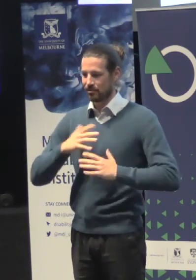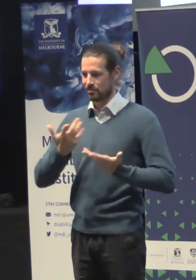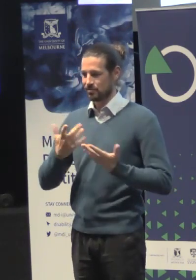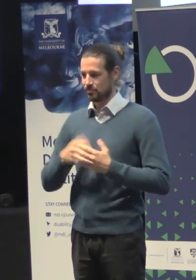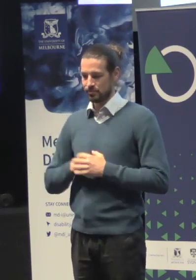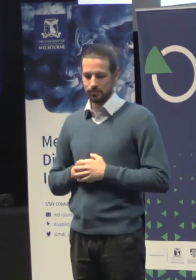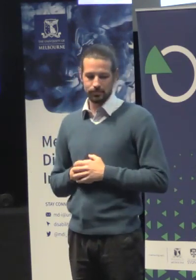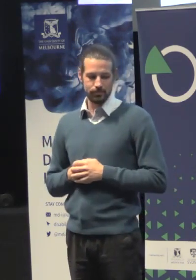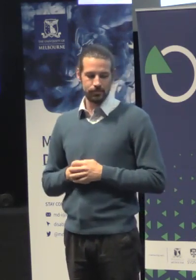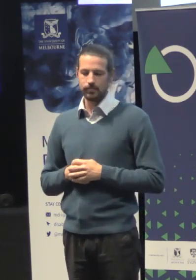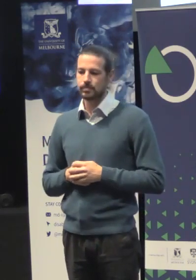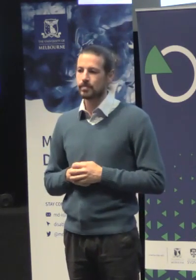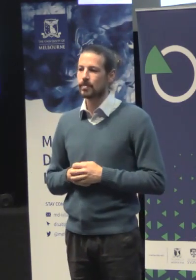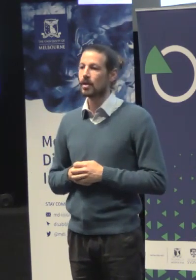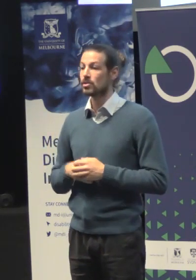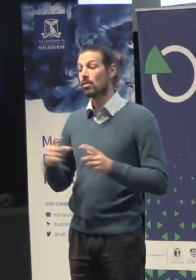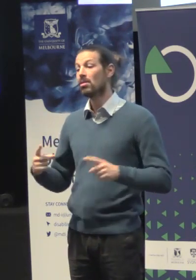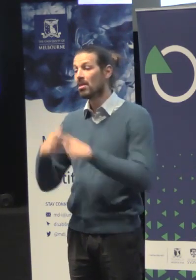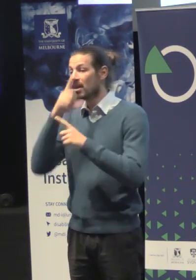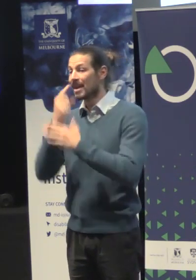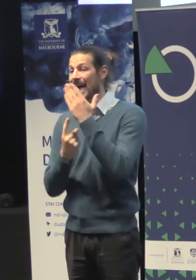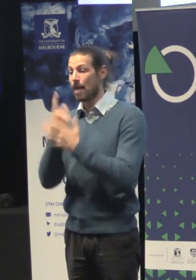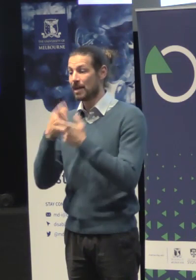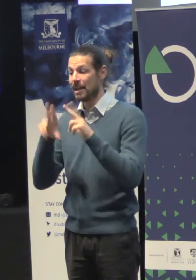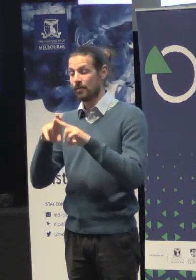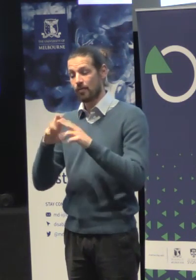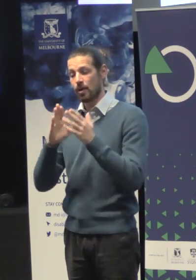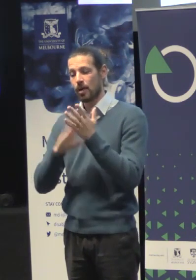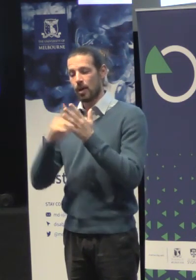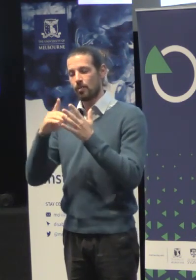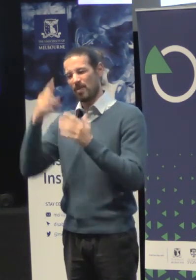So if there's conflict can arise if you're not using the same metaphor.